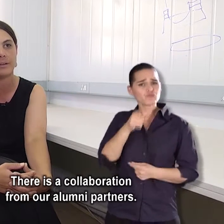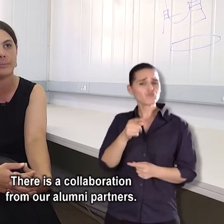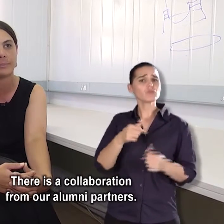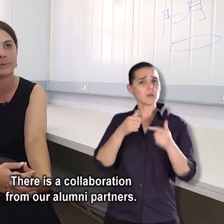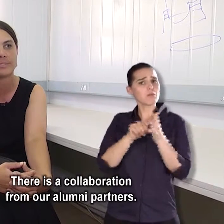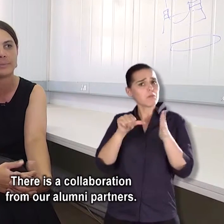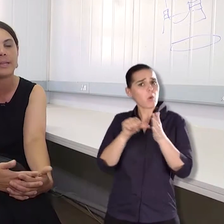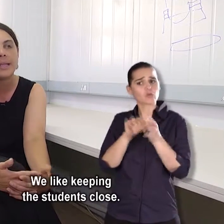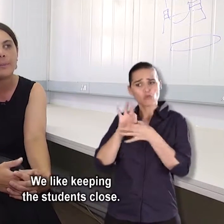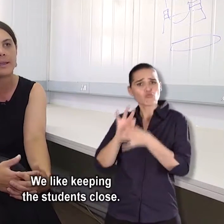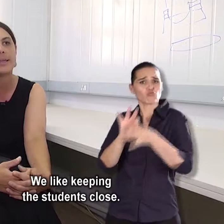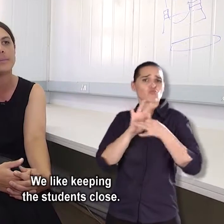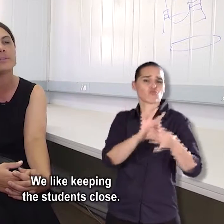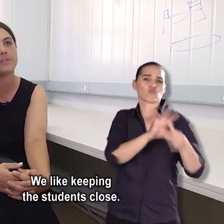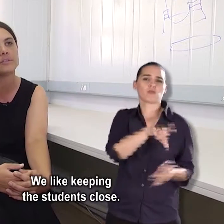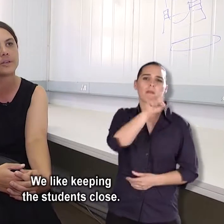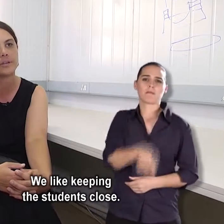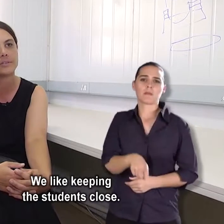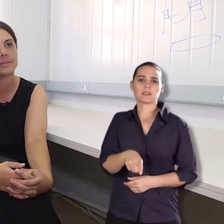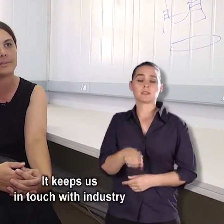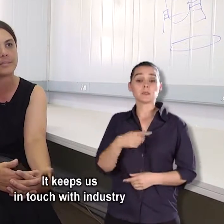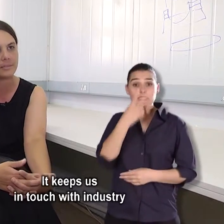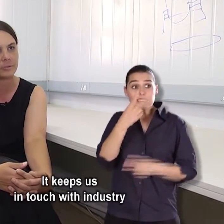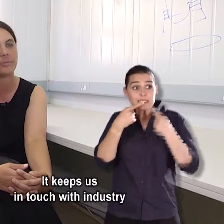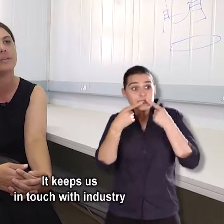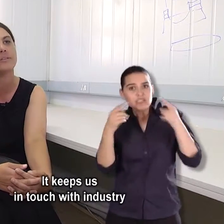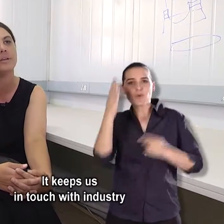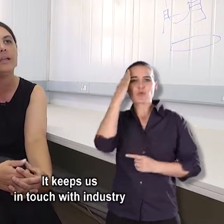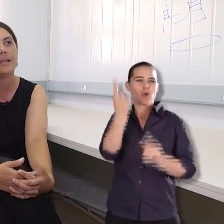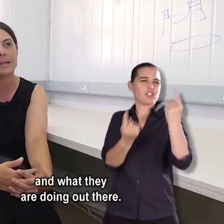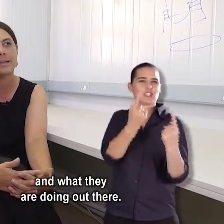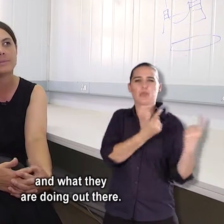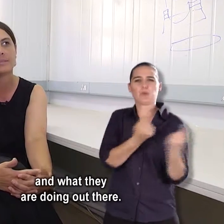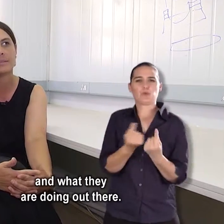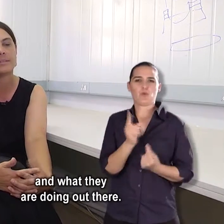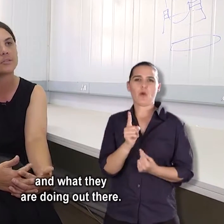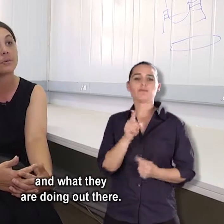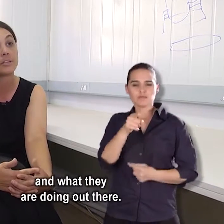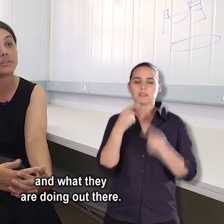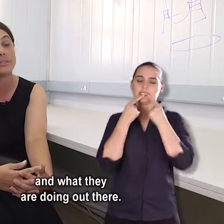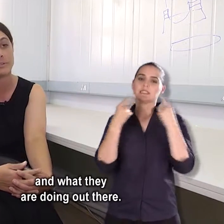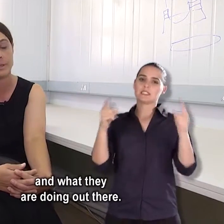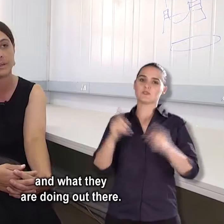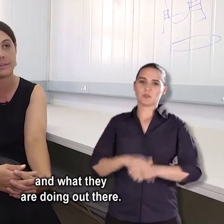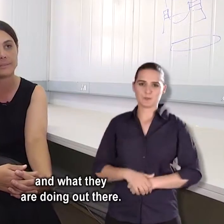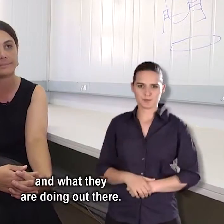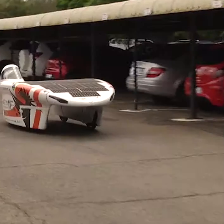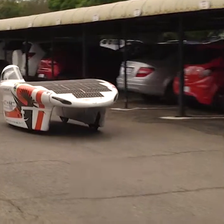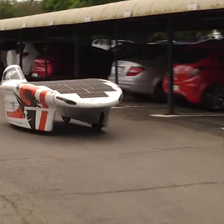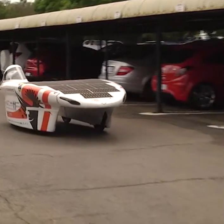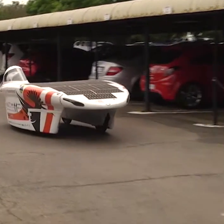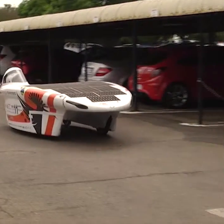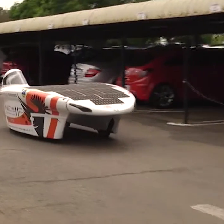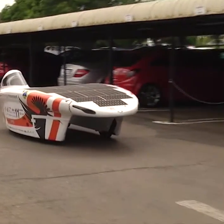our alumni partners, and we like keeping the students close. It keeps us in touch with industry and it keeps us in touch with what our students are doing out there.